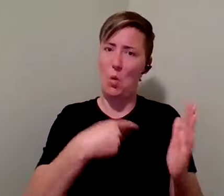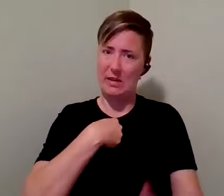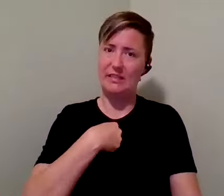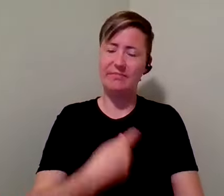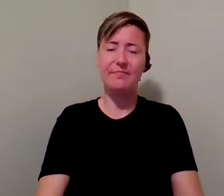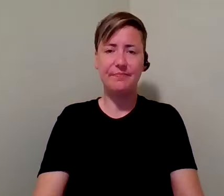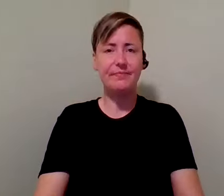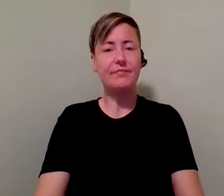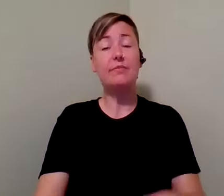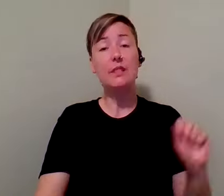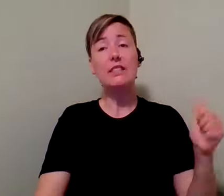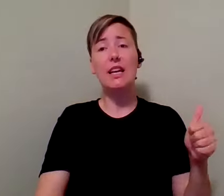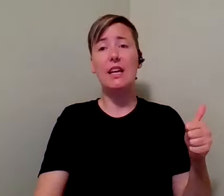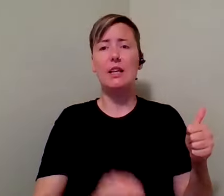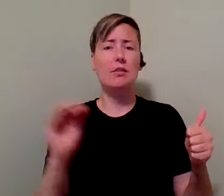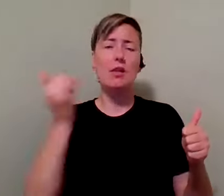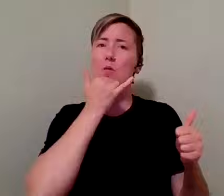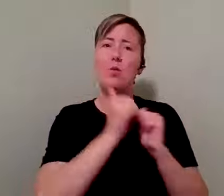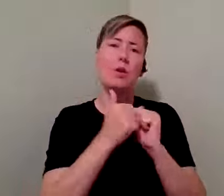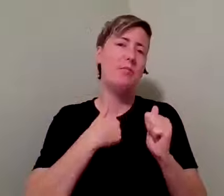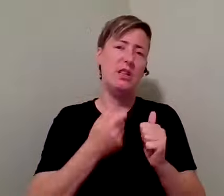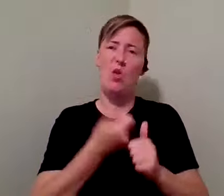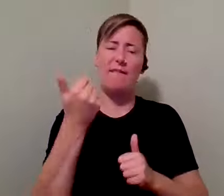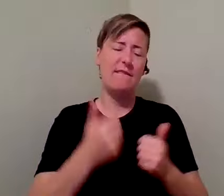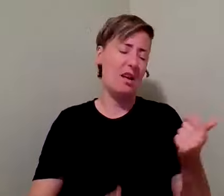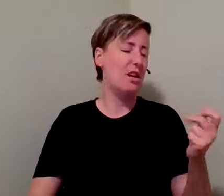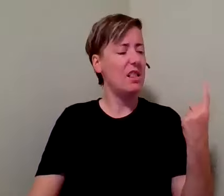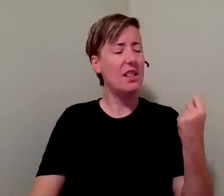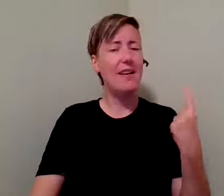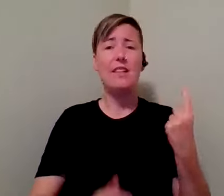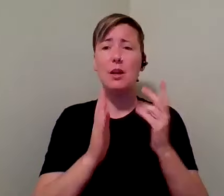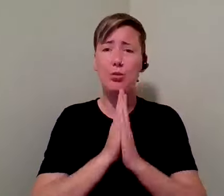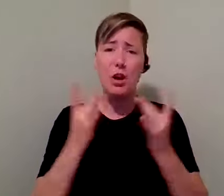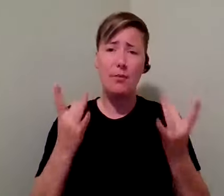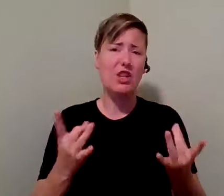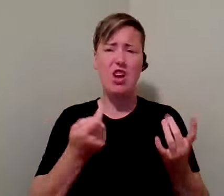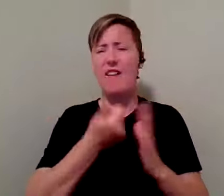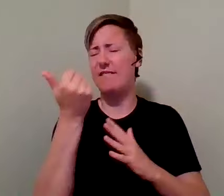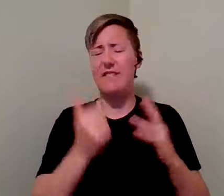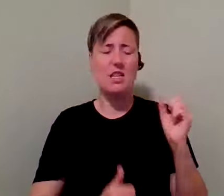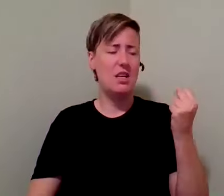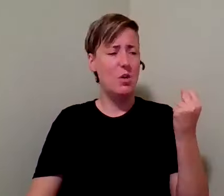10, again, there's nothing wrong with me. So 10's out. 11 is prayer and meditation. That is out. And 12